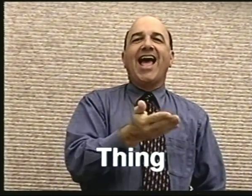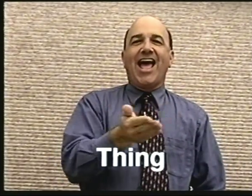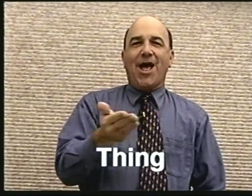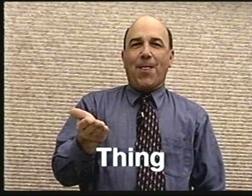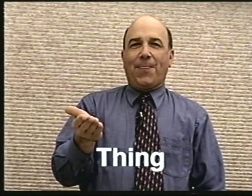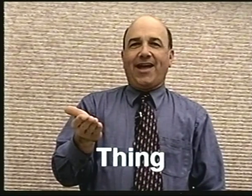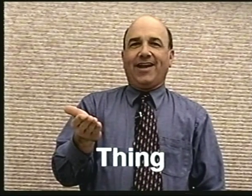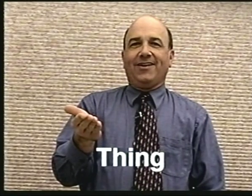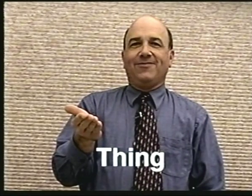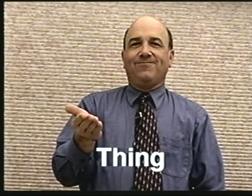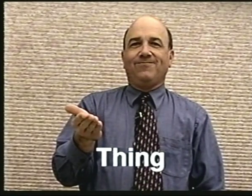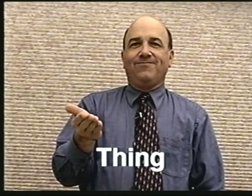bing,